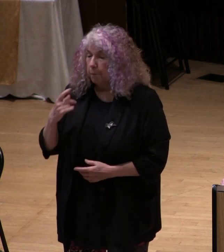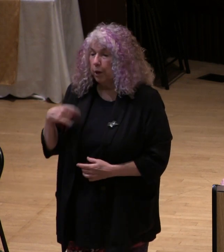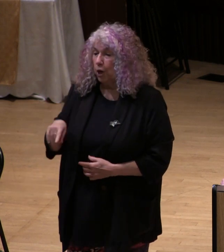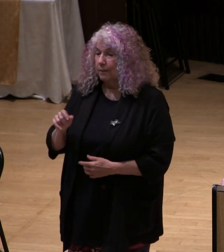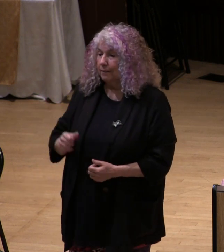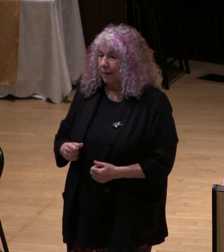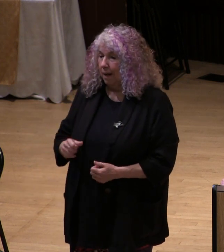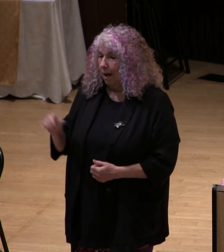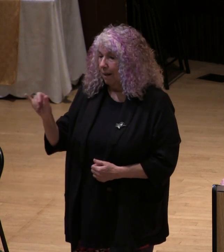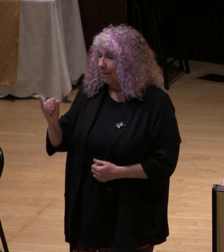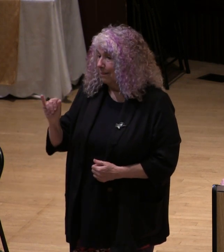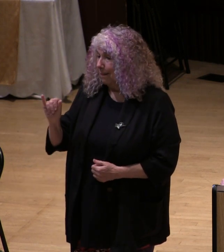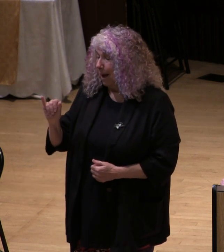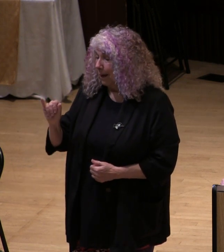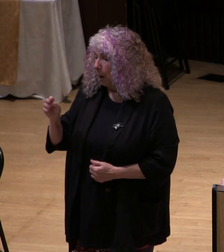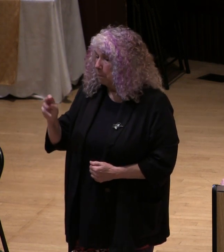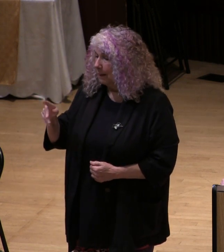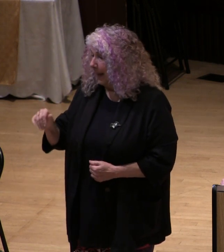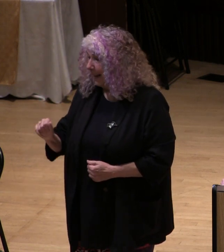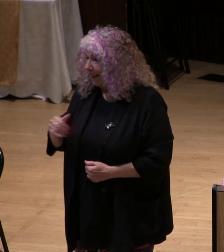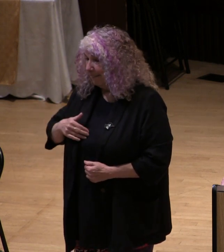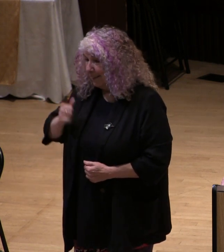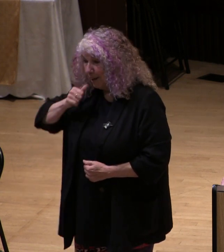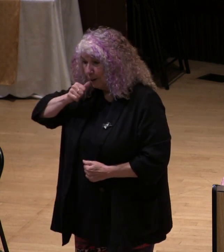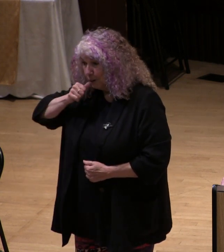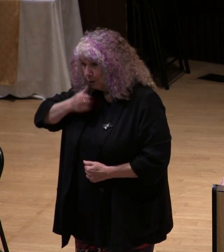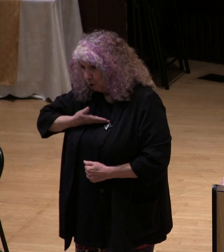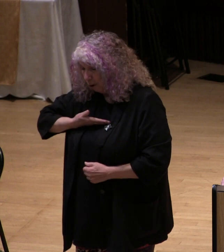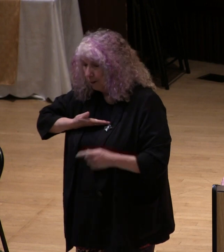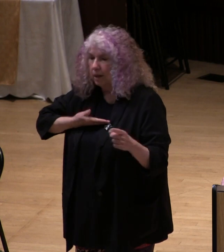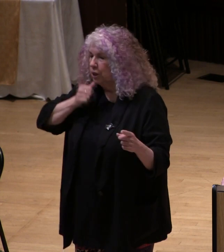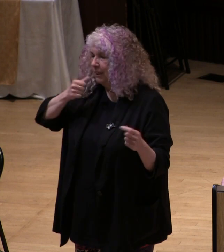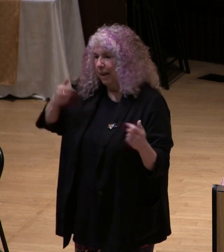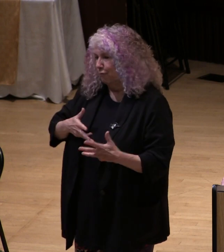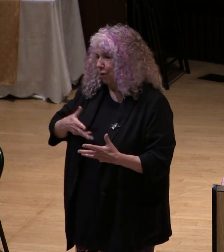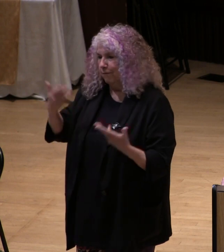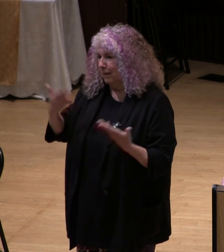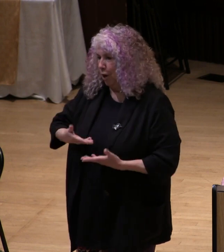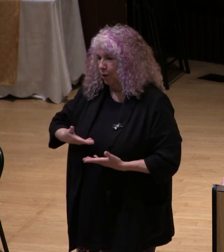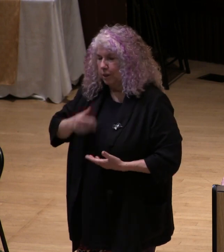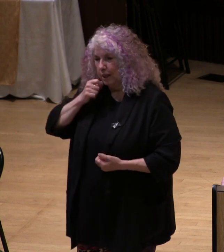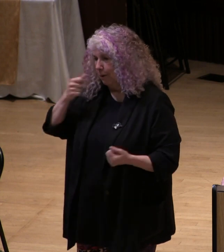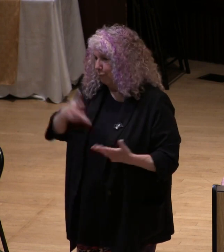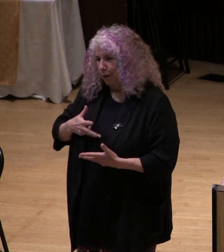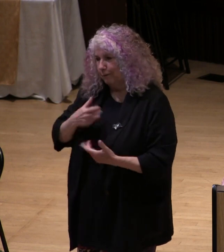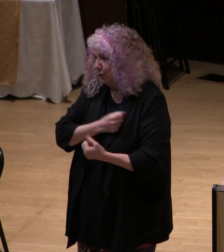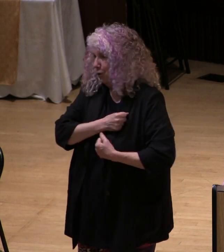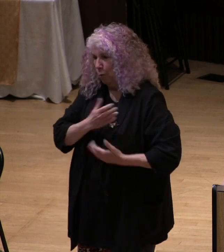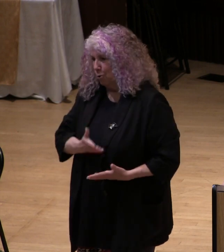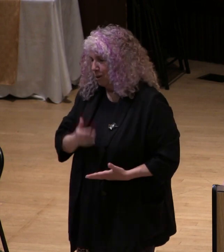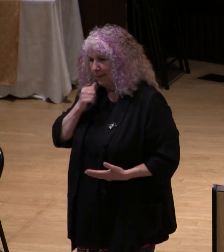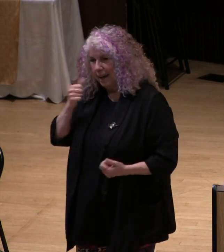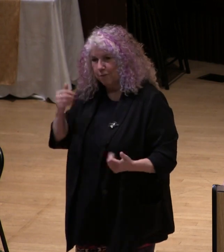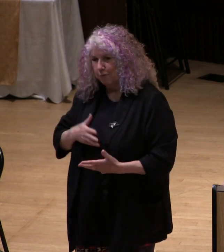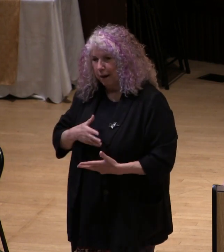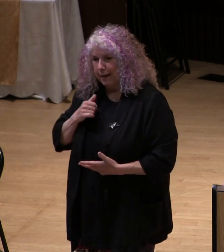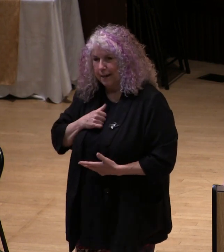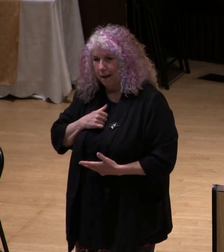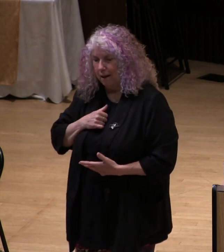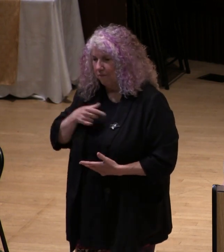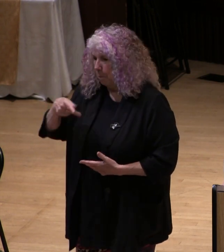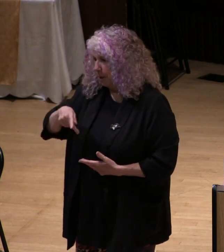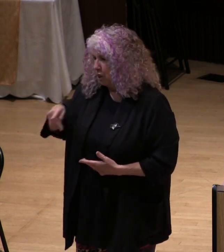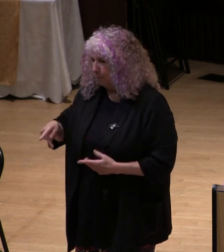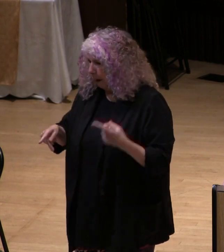Because like Malay, she is not afraid of the dark. She is not afraid of the soldiers. She's not afraid of Pontius